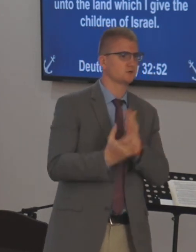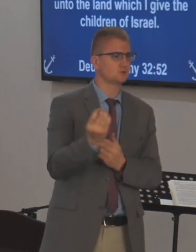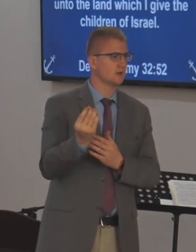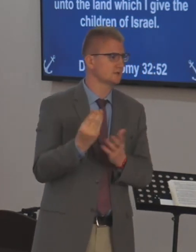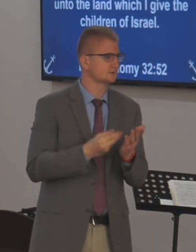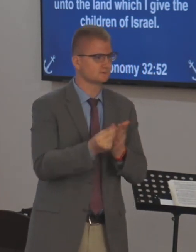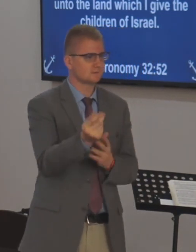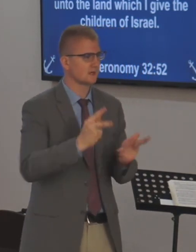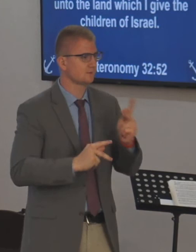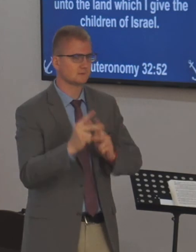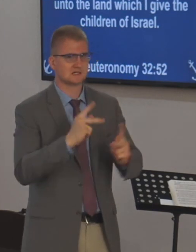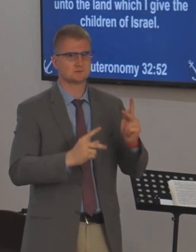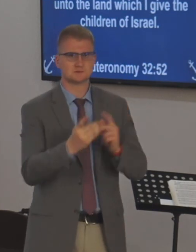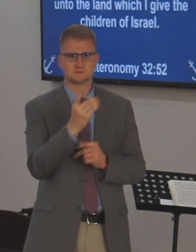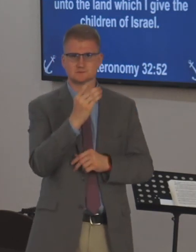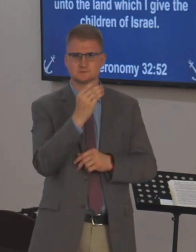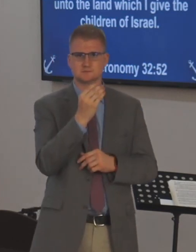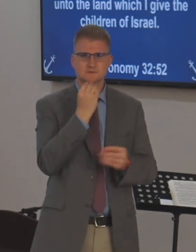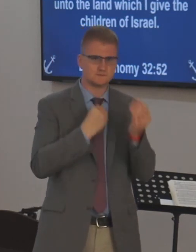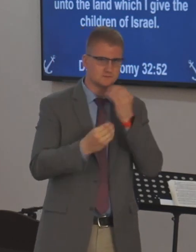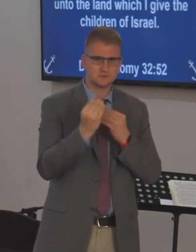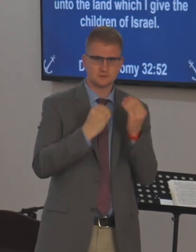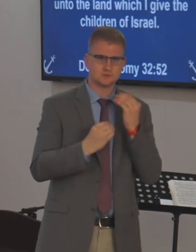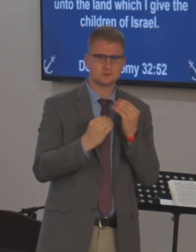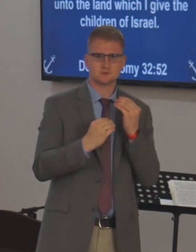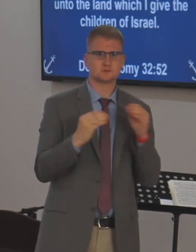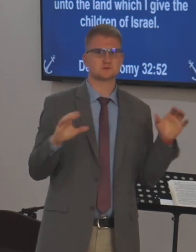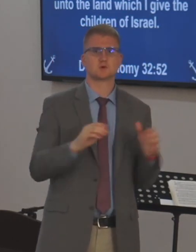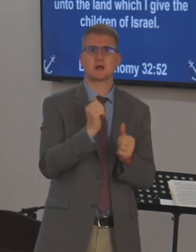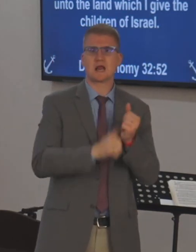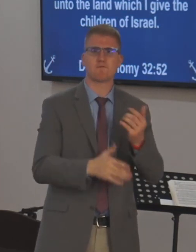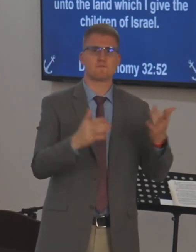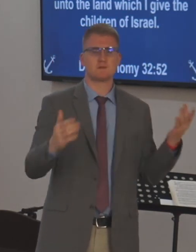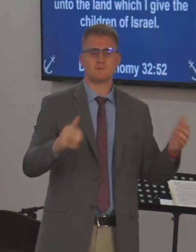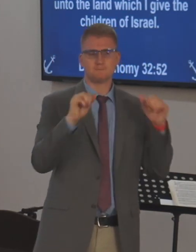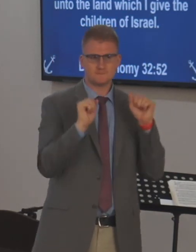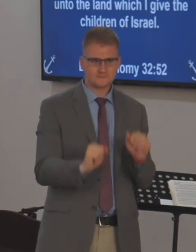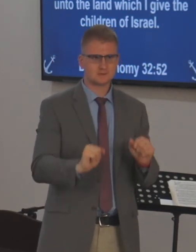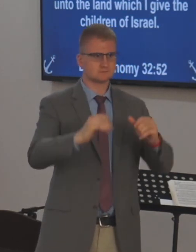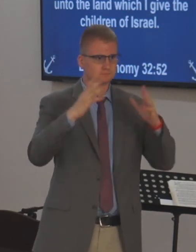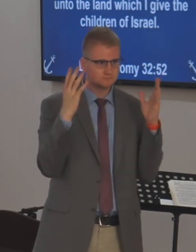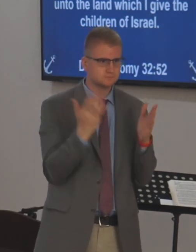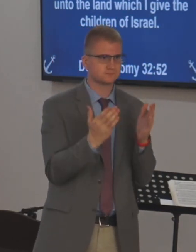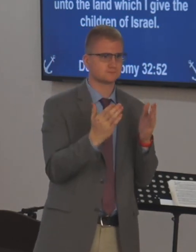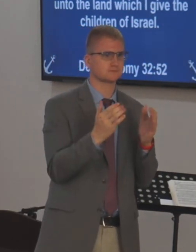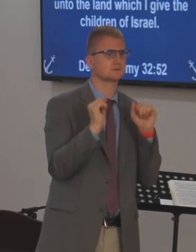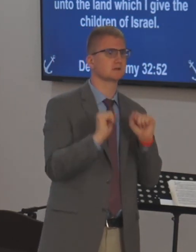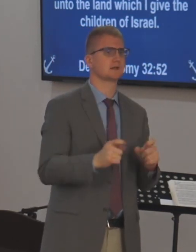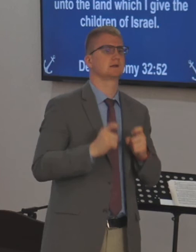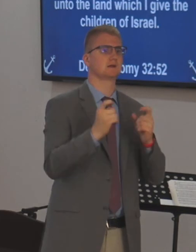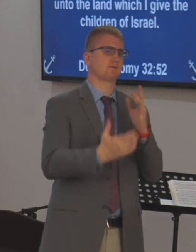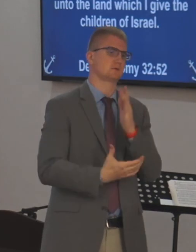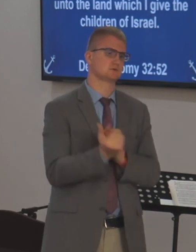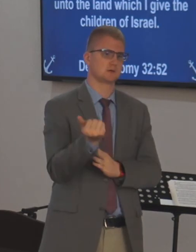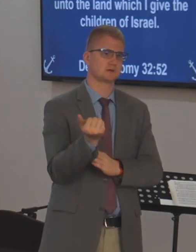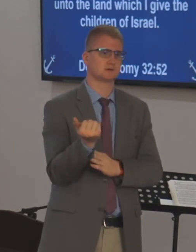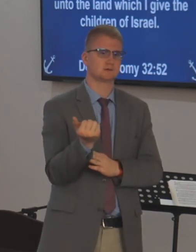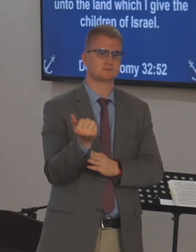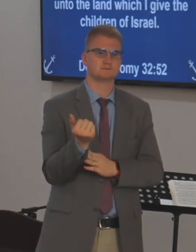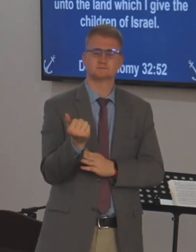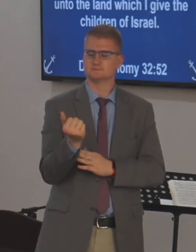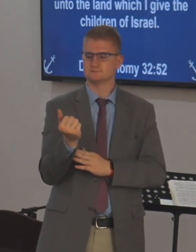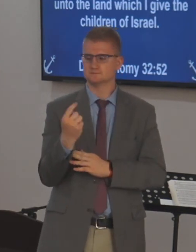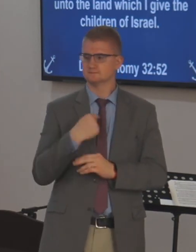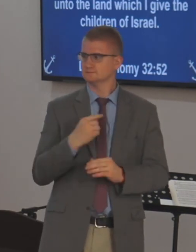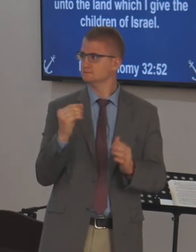people dinners to get their attention. We do everything possible to get people's attention so we can get a gospel tract in their hand. I put them in